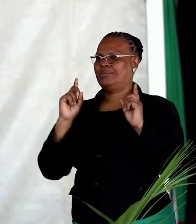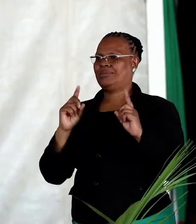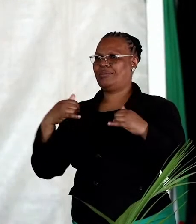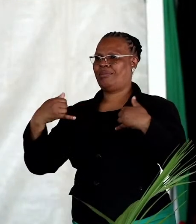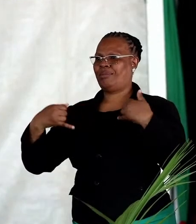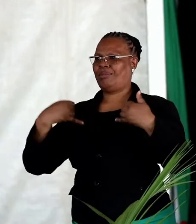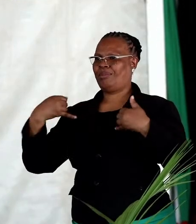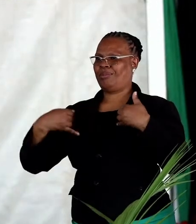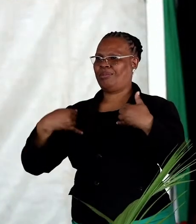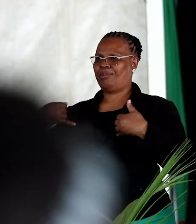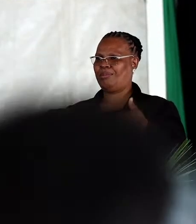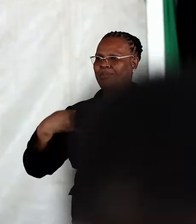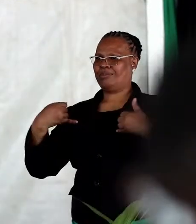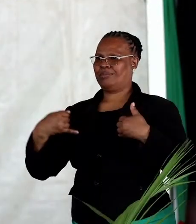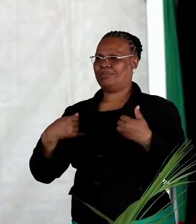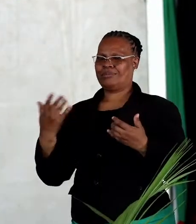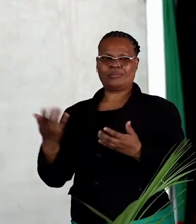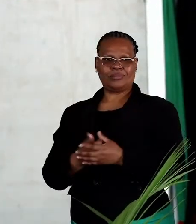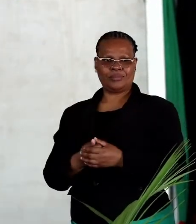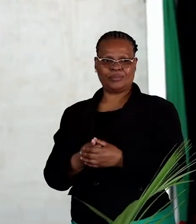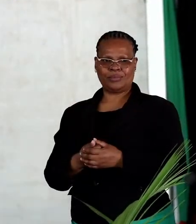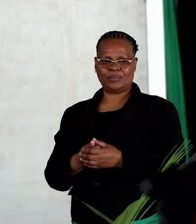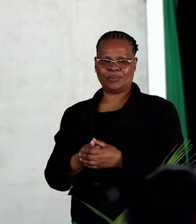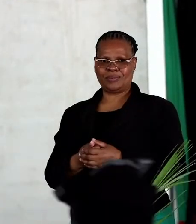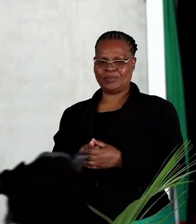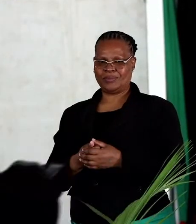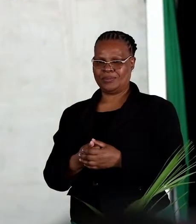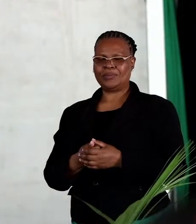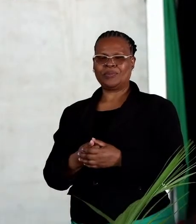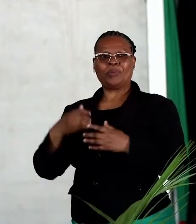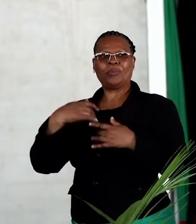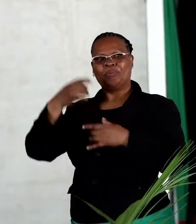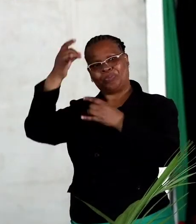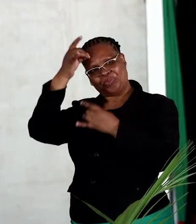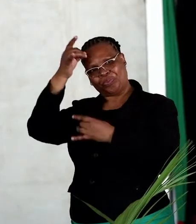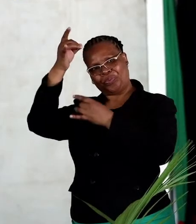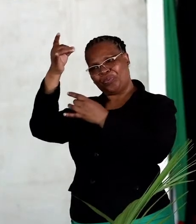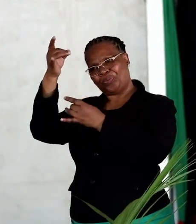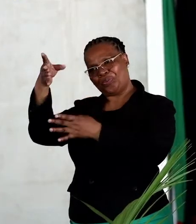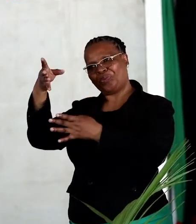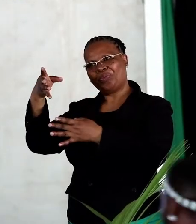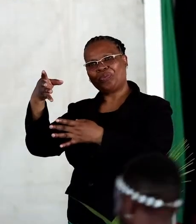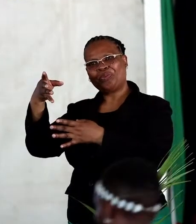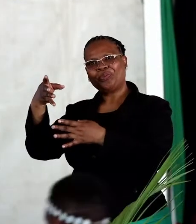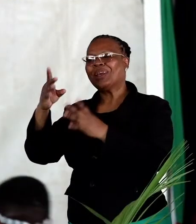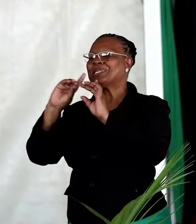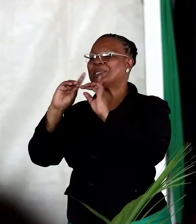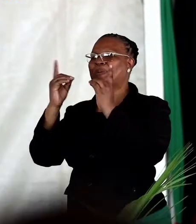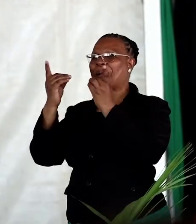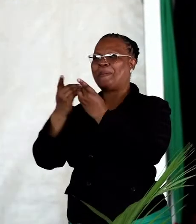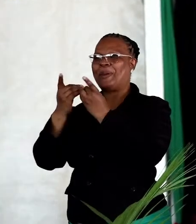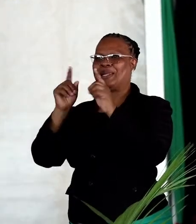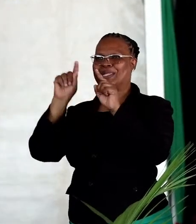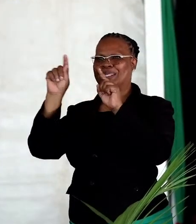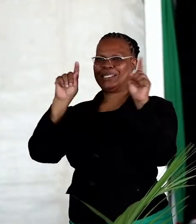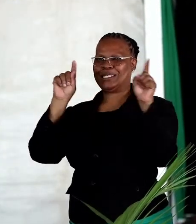ndifuna uacknowledge onke iintloko zamasebe. UDisra Cocta Social